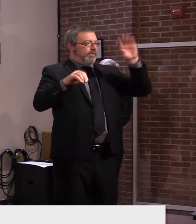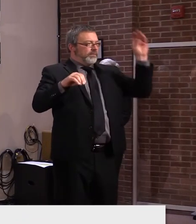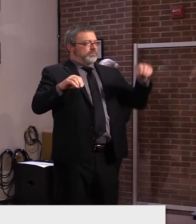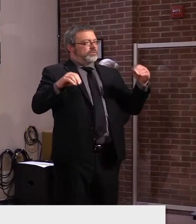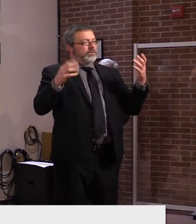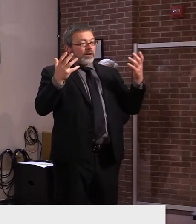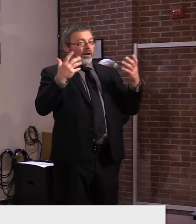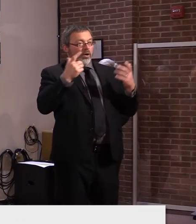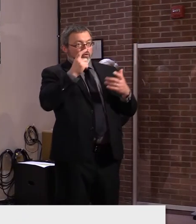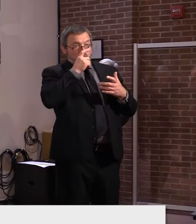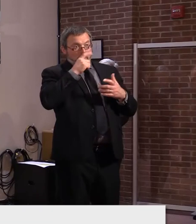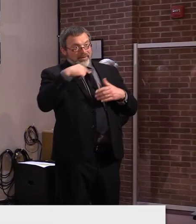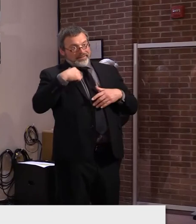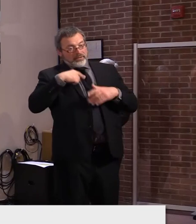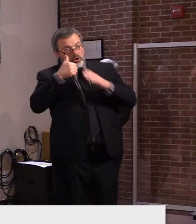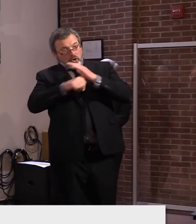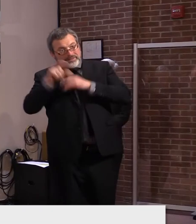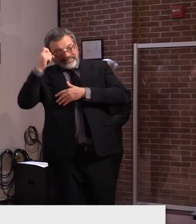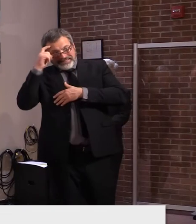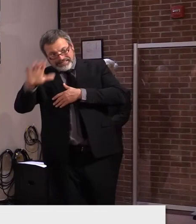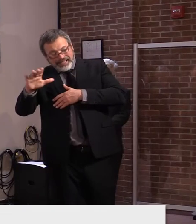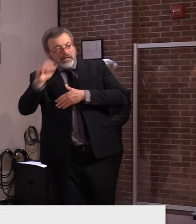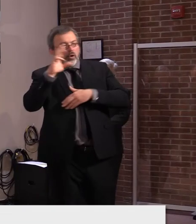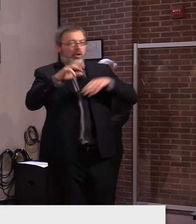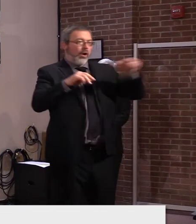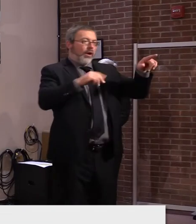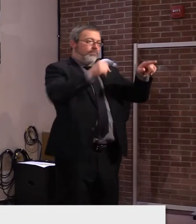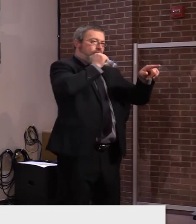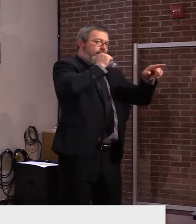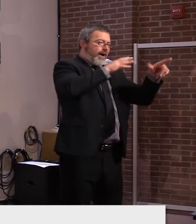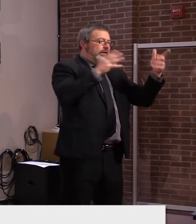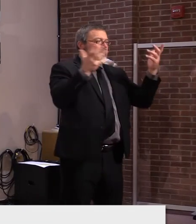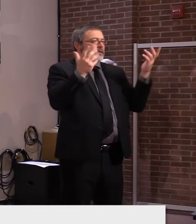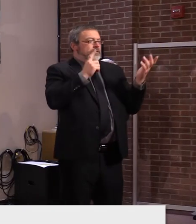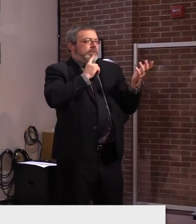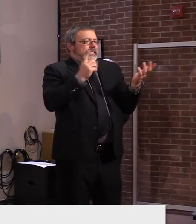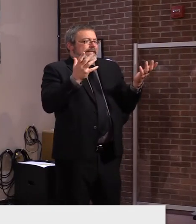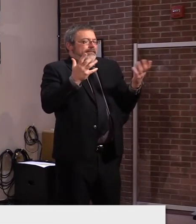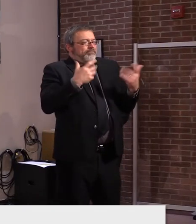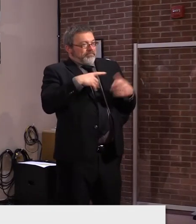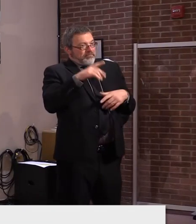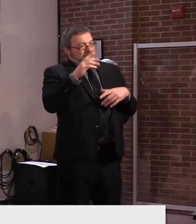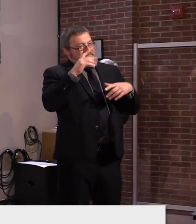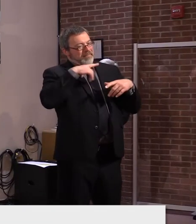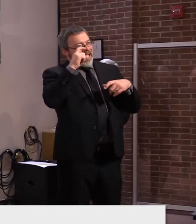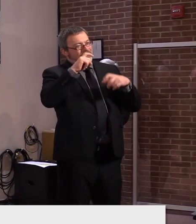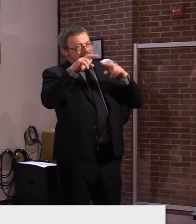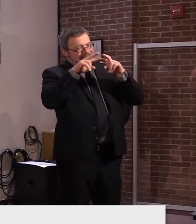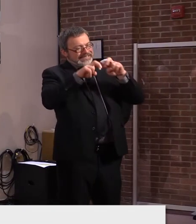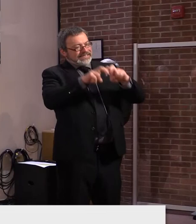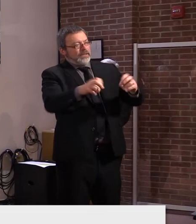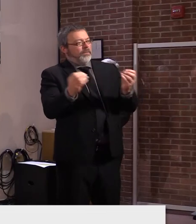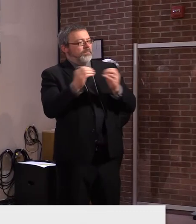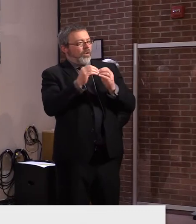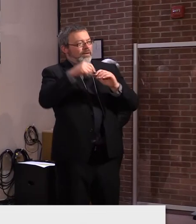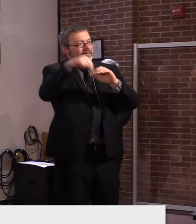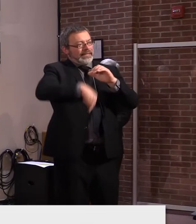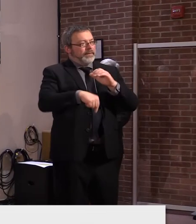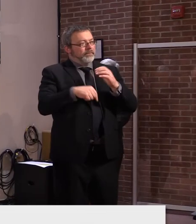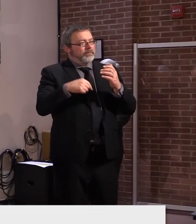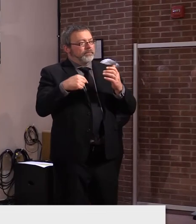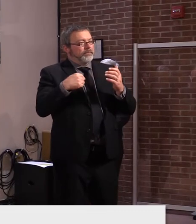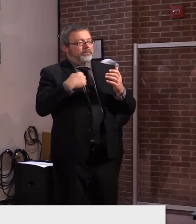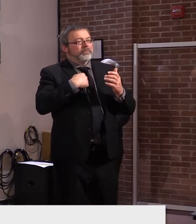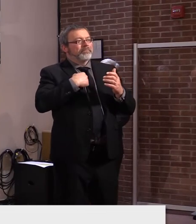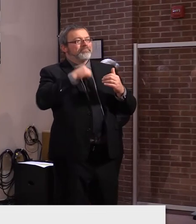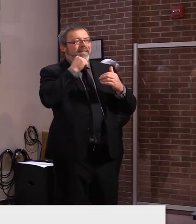issues, unfortunately, still need to be addressed. So I'm not 100% sold on that being the perfect solution, because I think we have these issues,